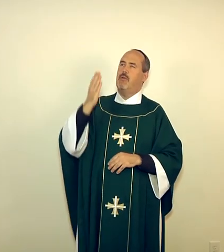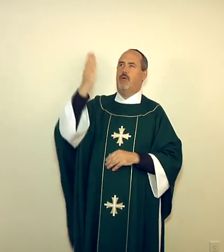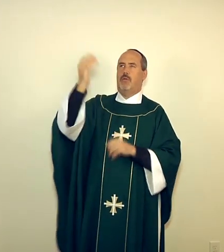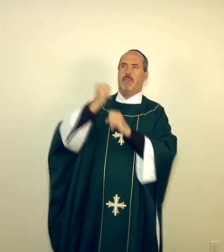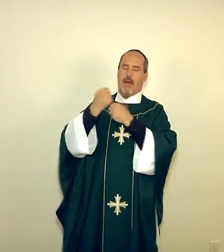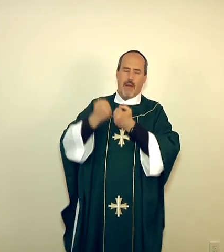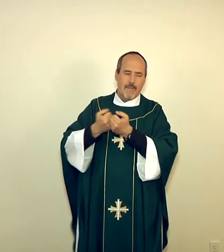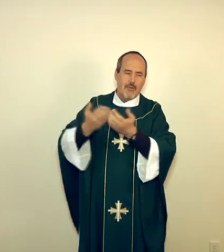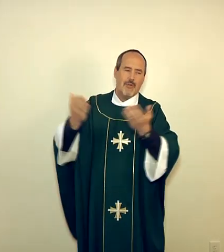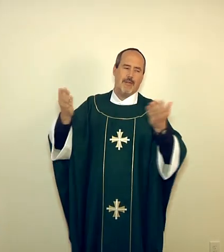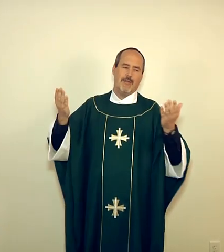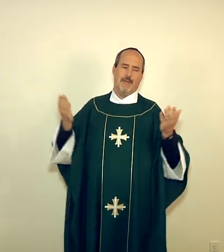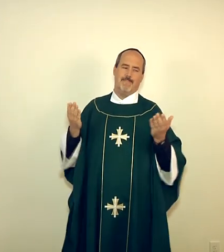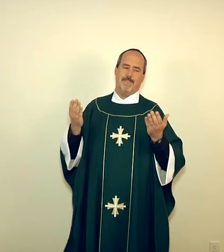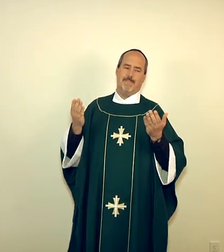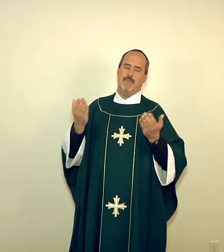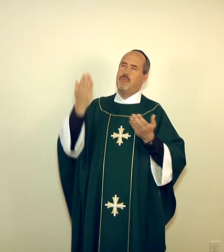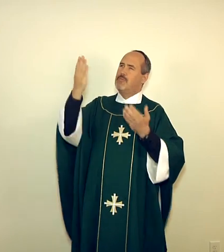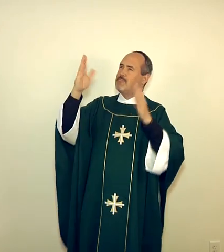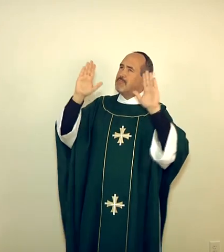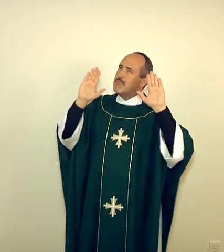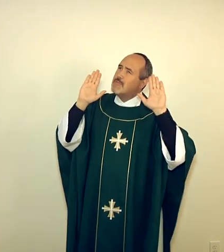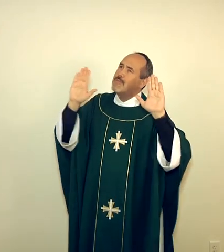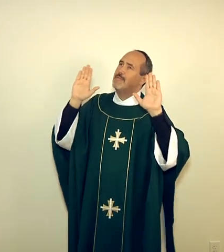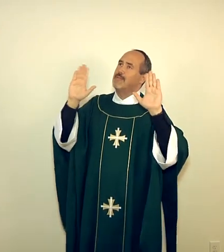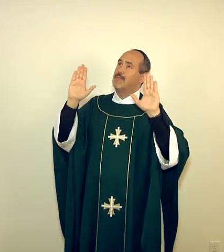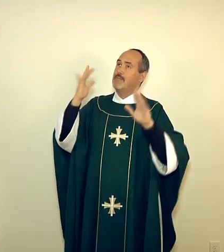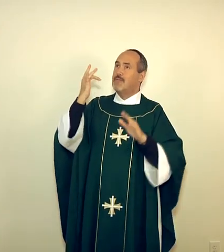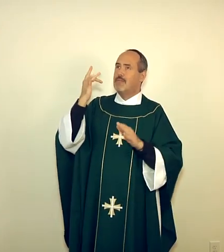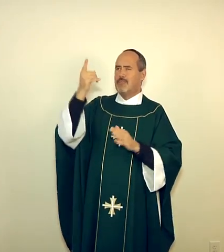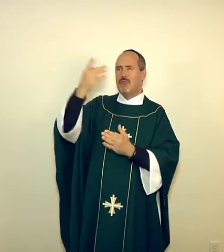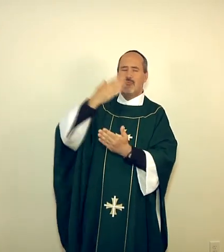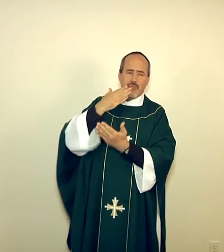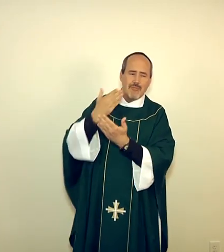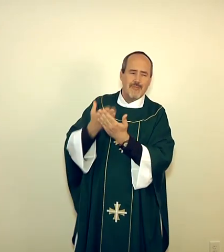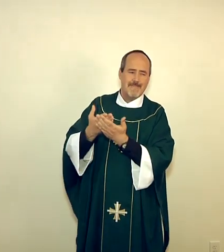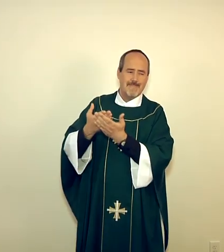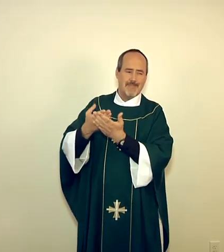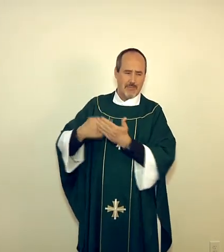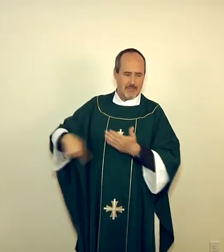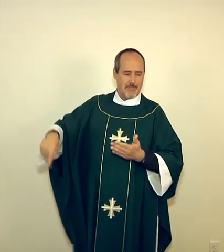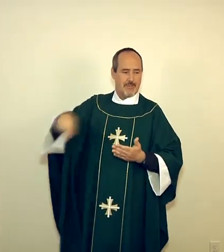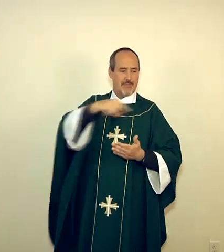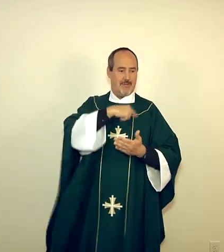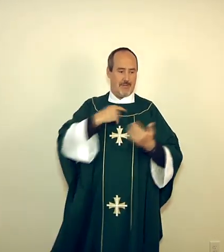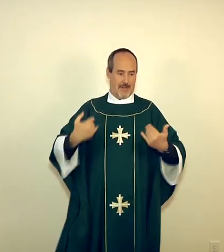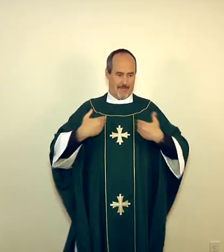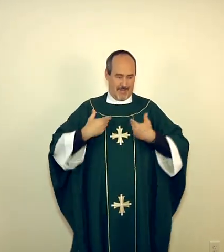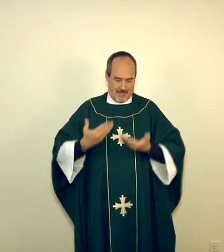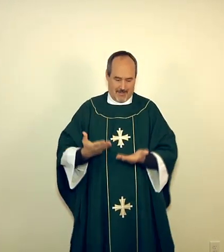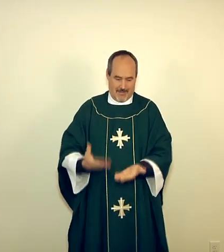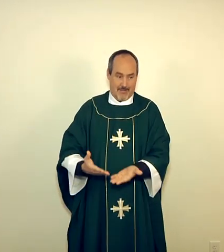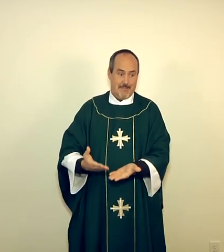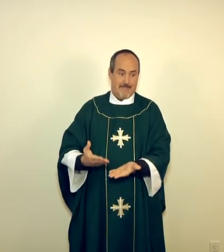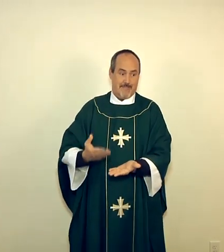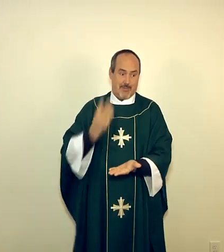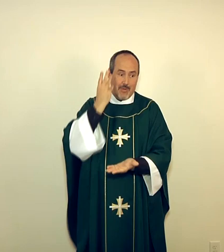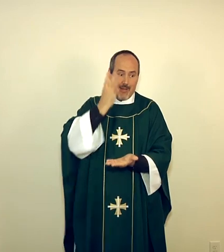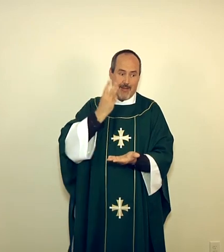Blessed are you, Lord God of all creation, for through your goodness we have received the wine we offer